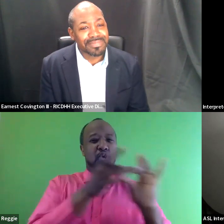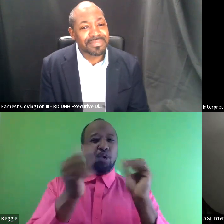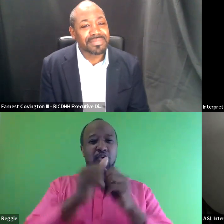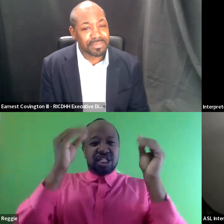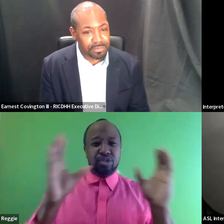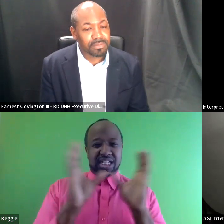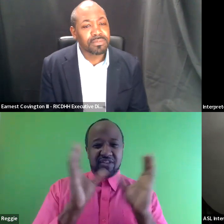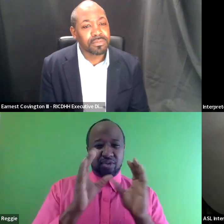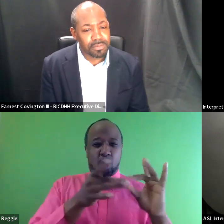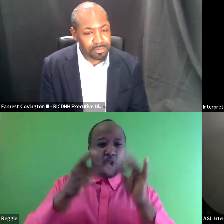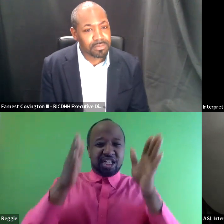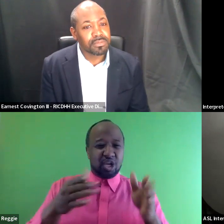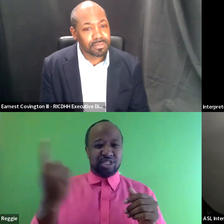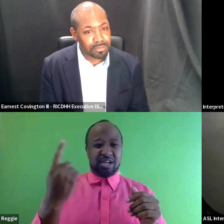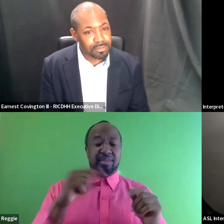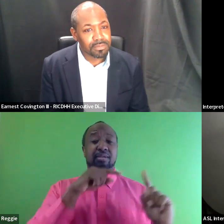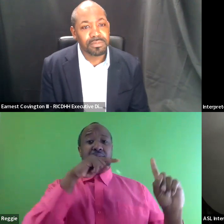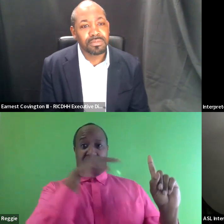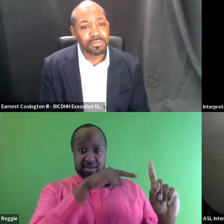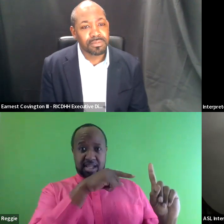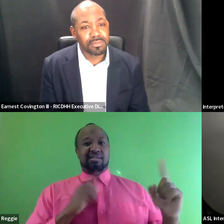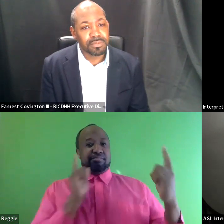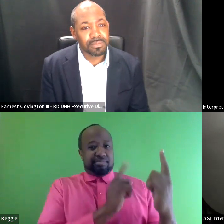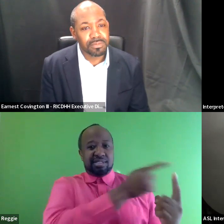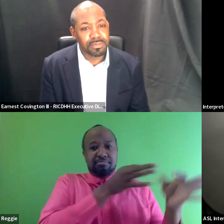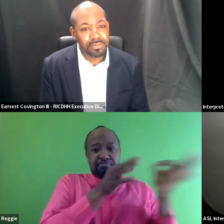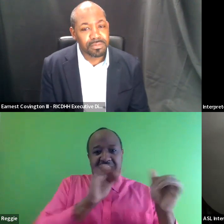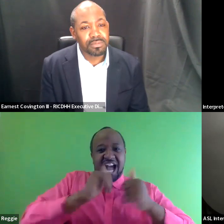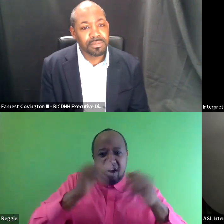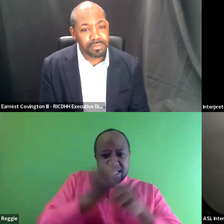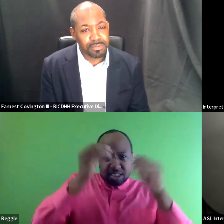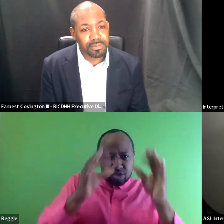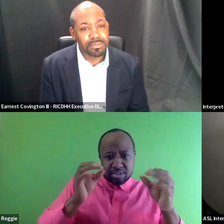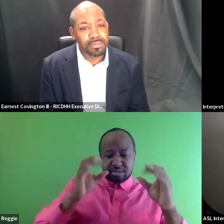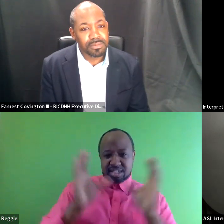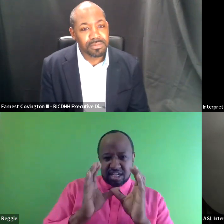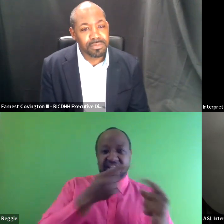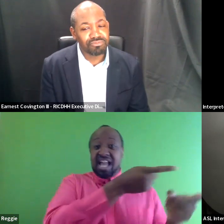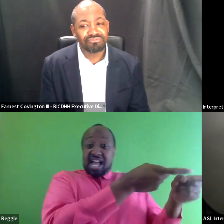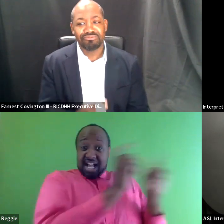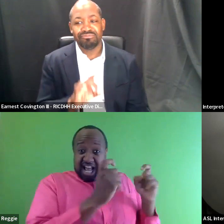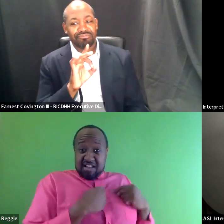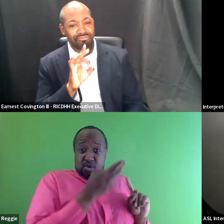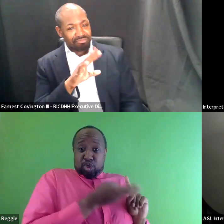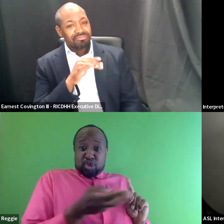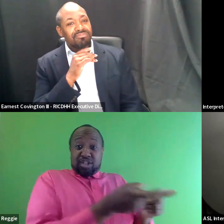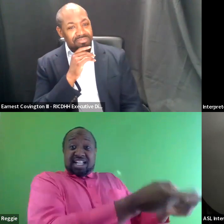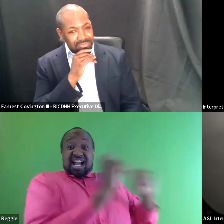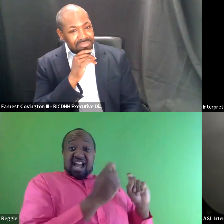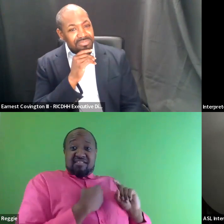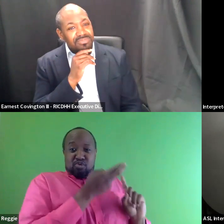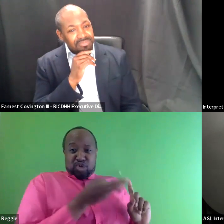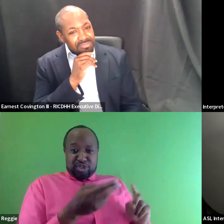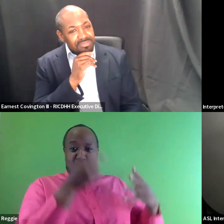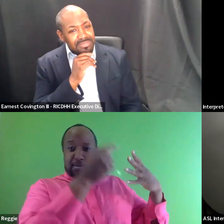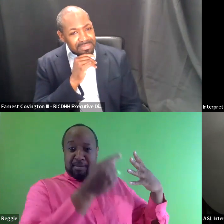was called, but it was linked with teacher certification in some way. So anyway, I had met and they explained how it worked, and